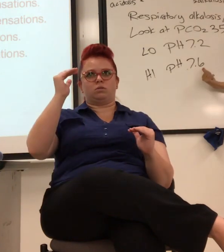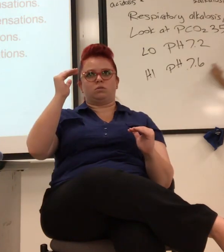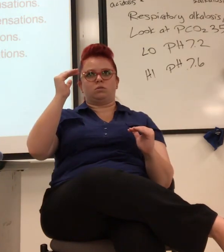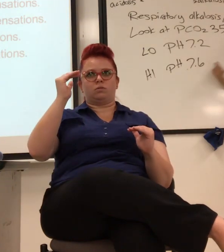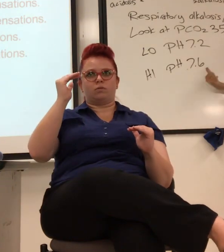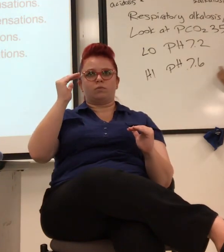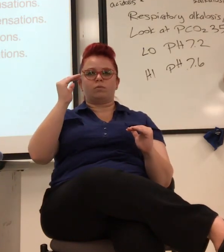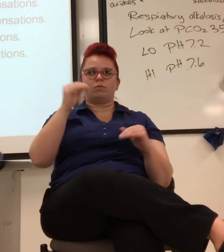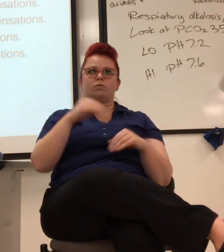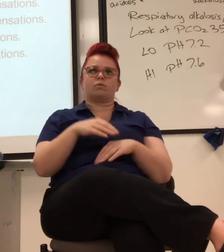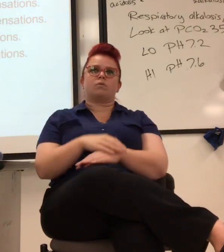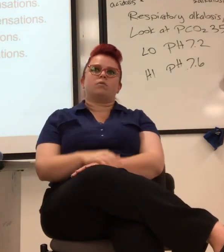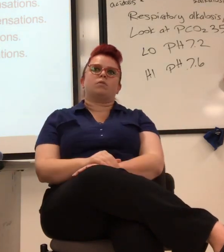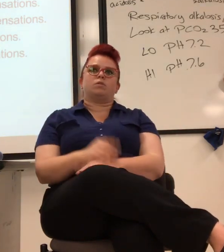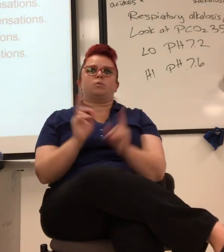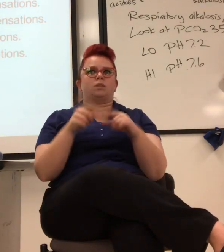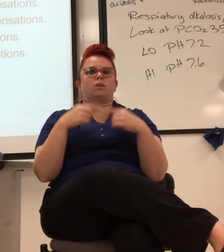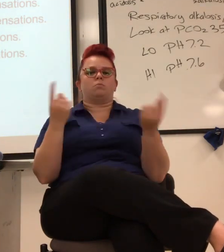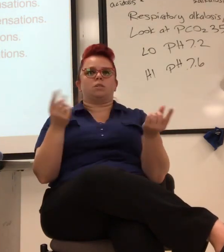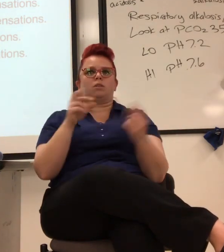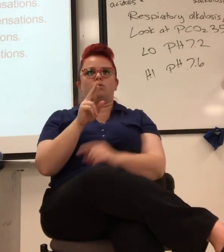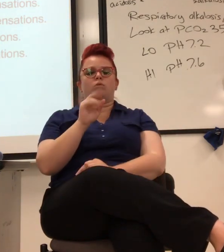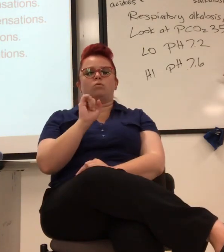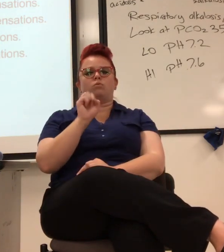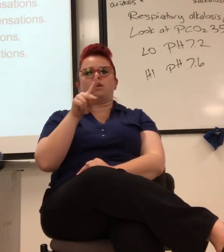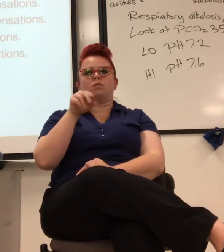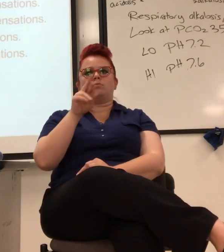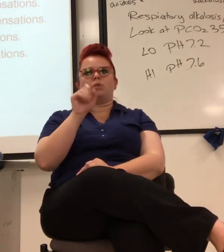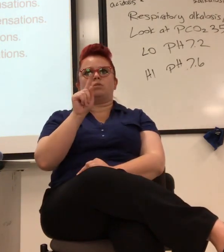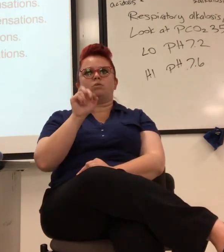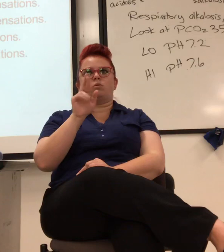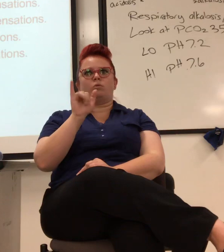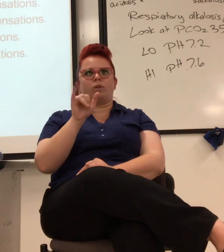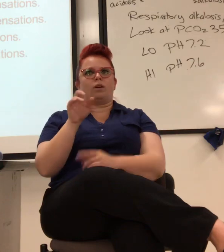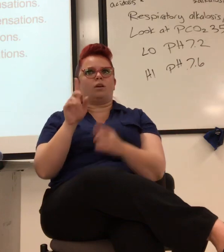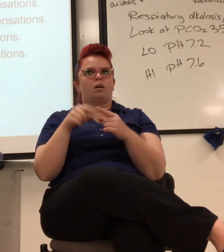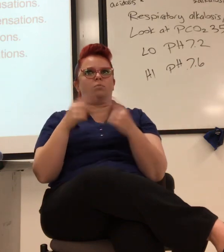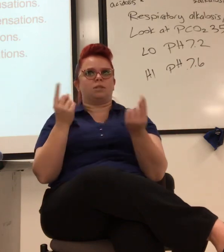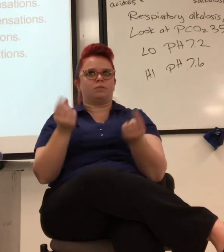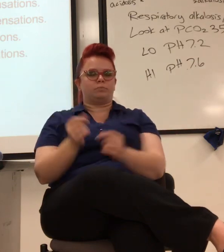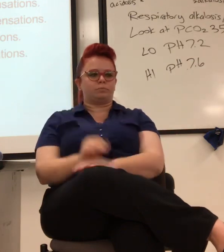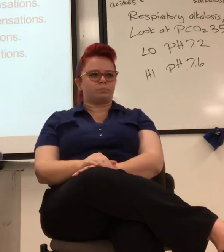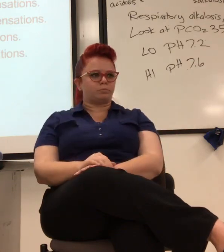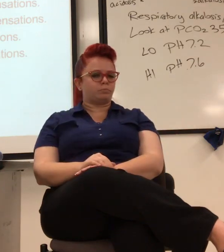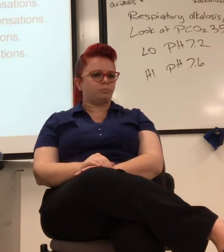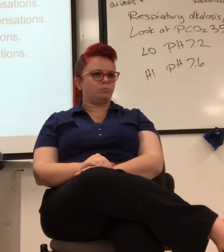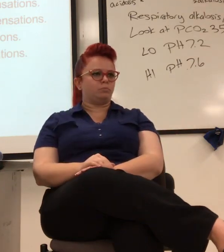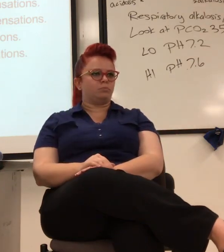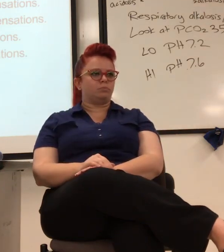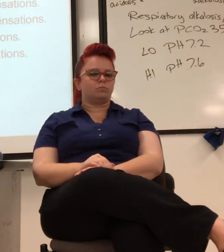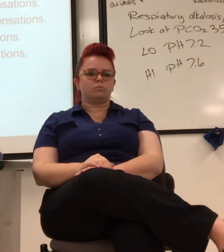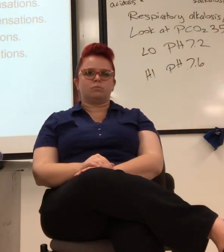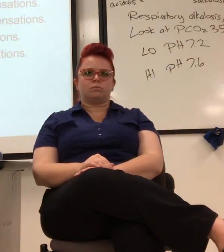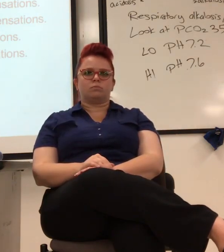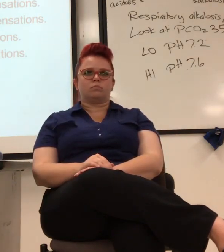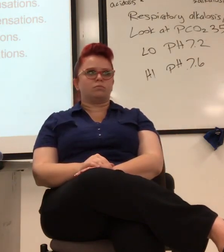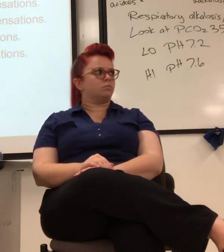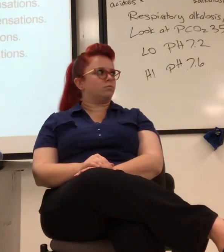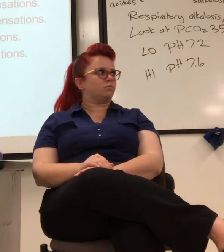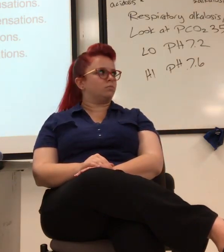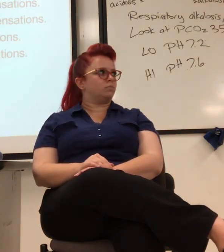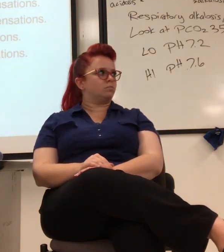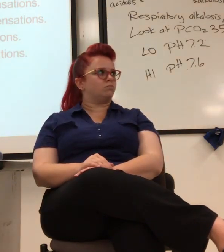If it's a respiratory cause, the PCO2 value is high, making